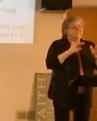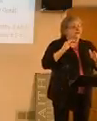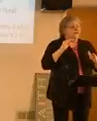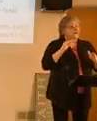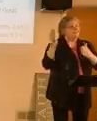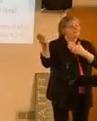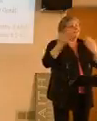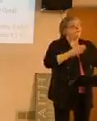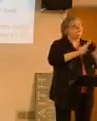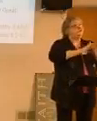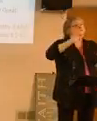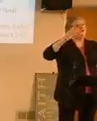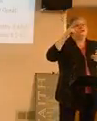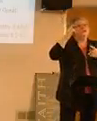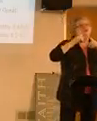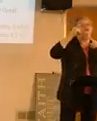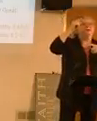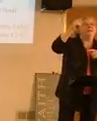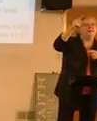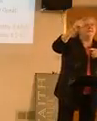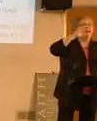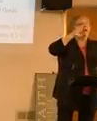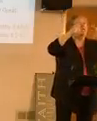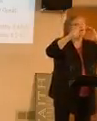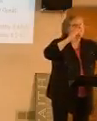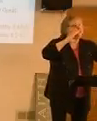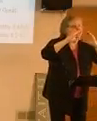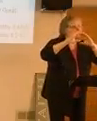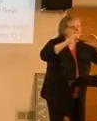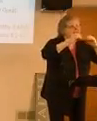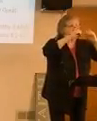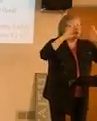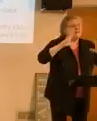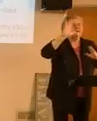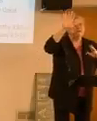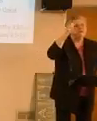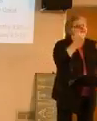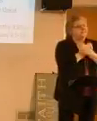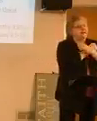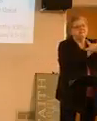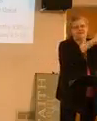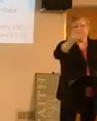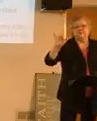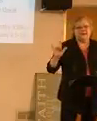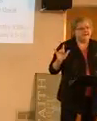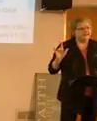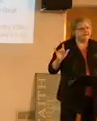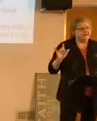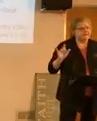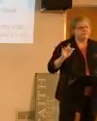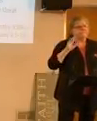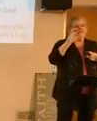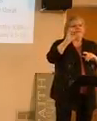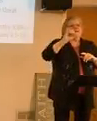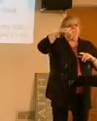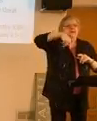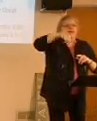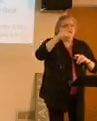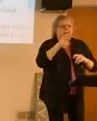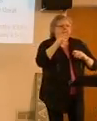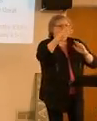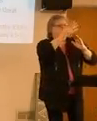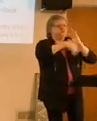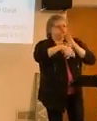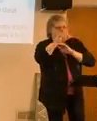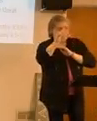that brings glory to God and communicates how much that God loves him. Ephesians chapter 3, if you haven't, will you